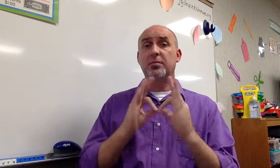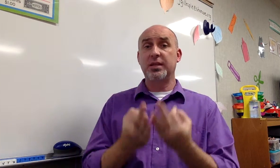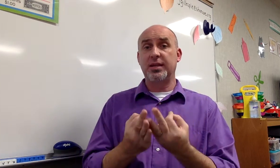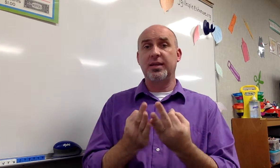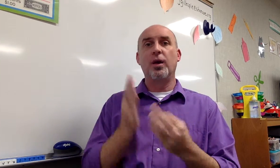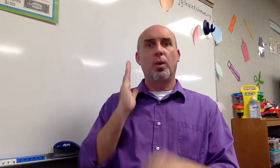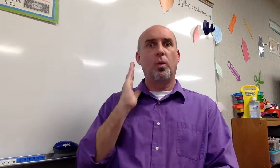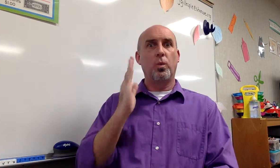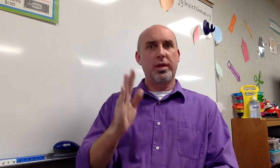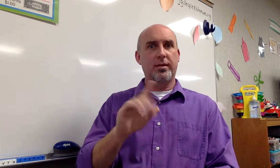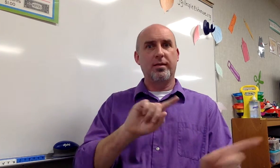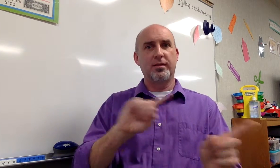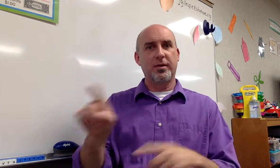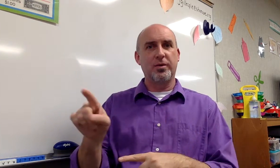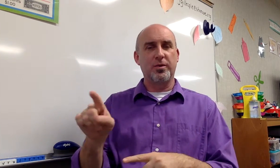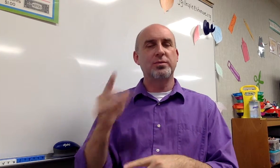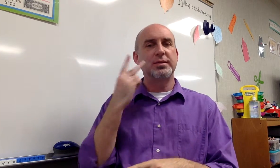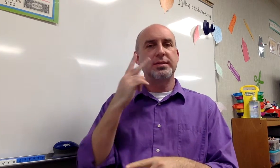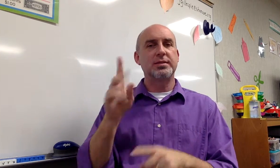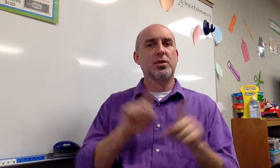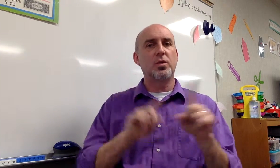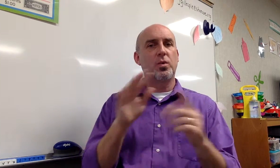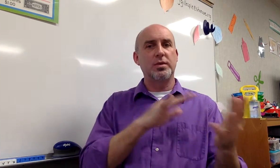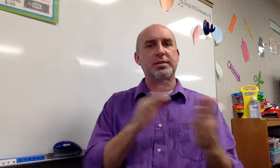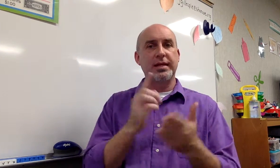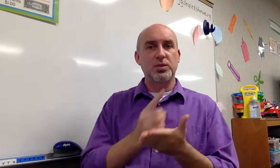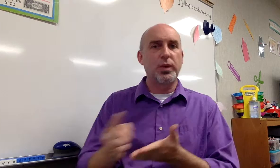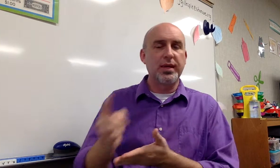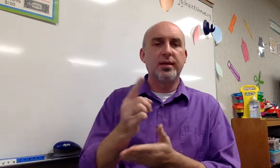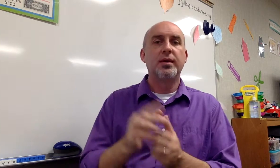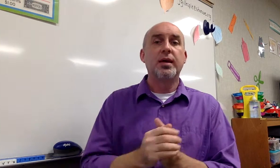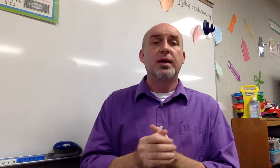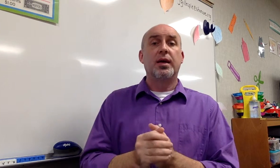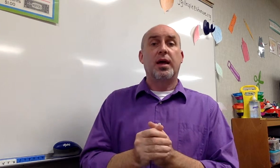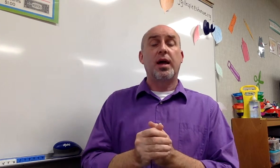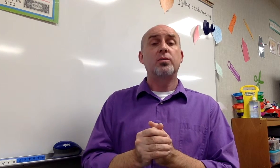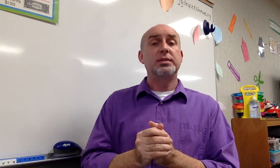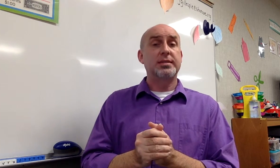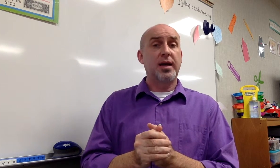family will go to see Star Wars next week, I